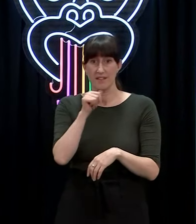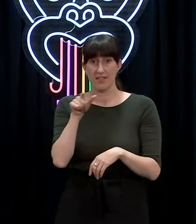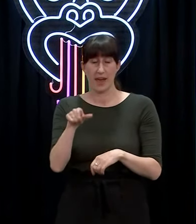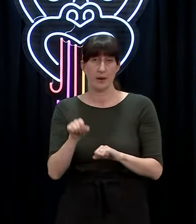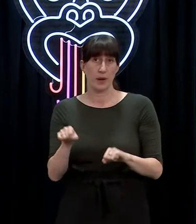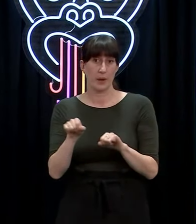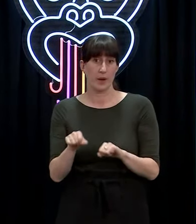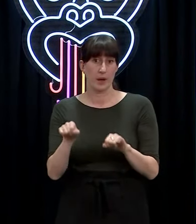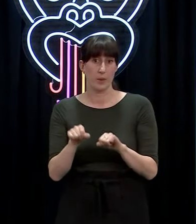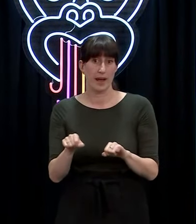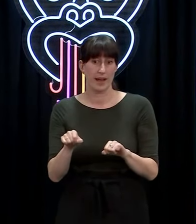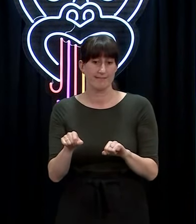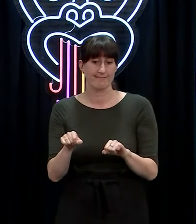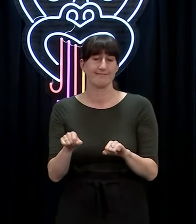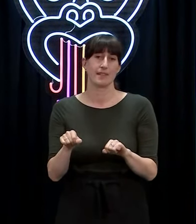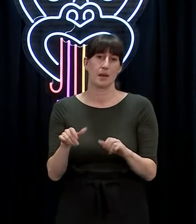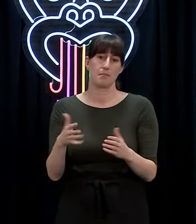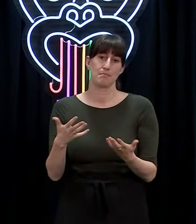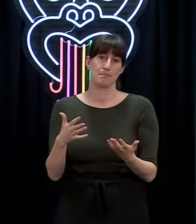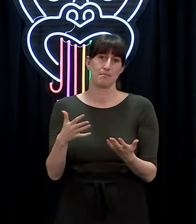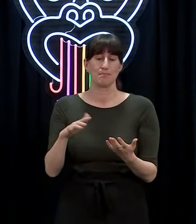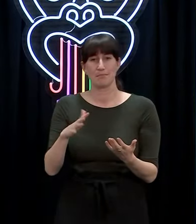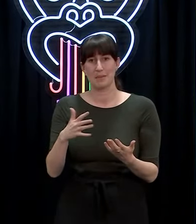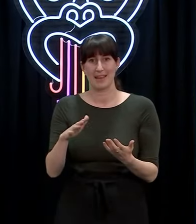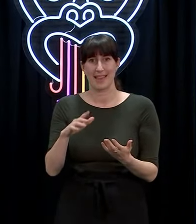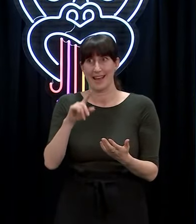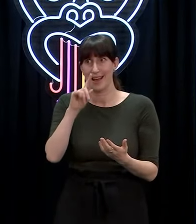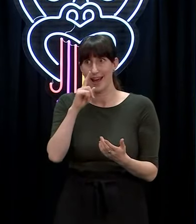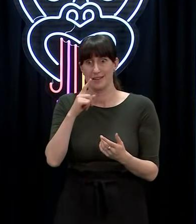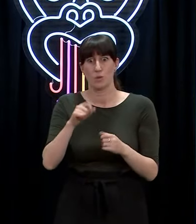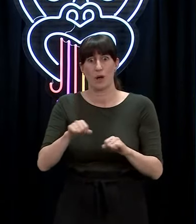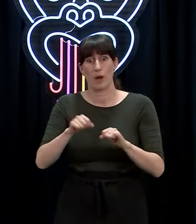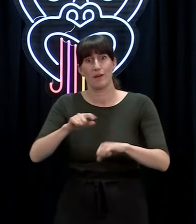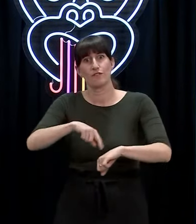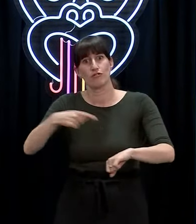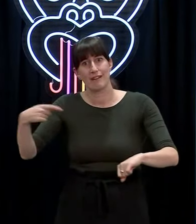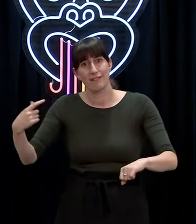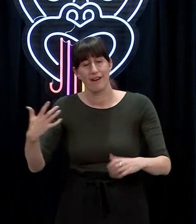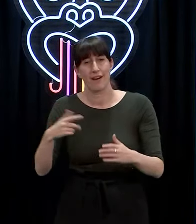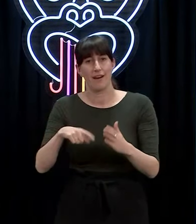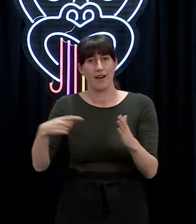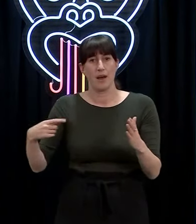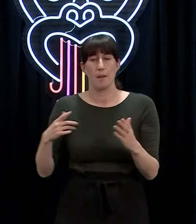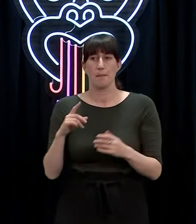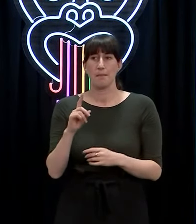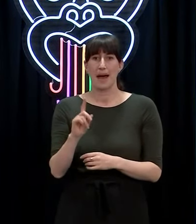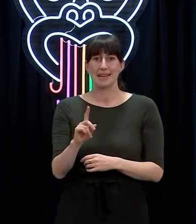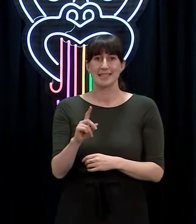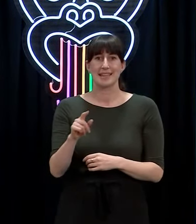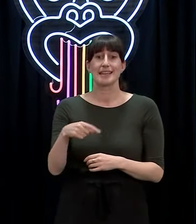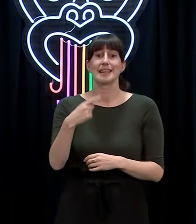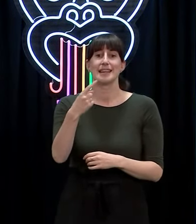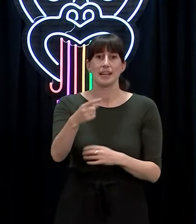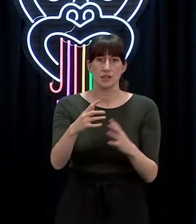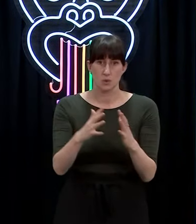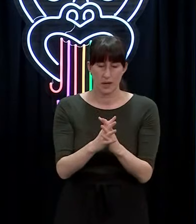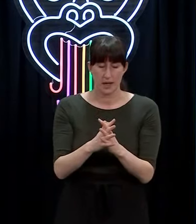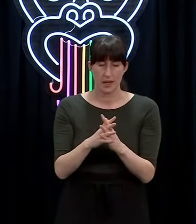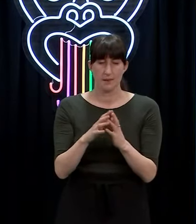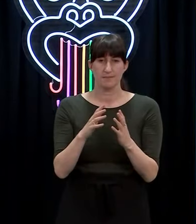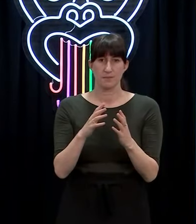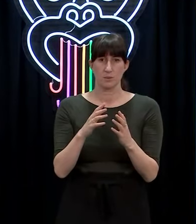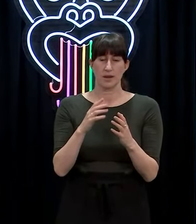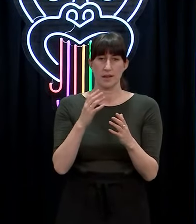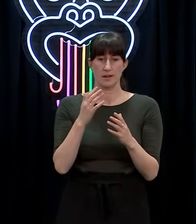for a period of time may not be able to do that indefinitely. And so that is one of the reasons why next week, when we make that decision, we will set